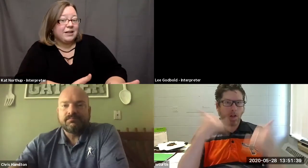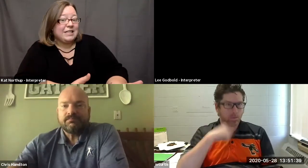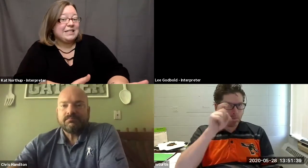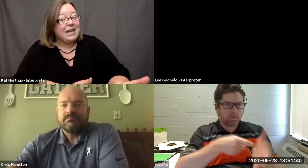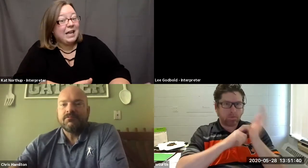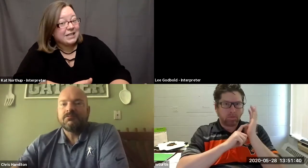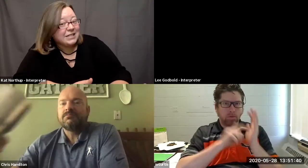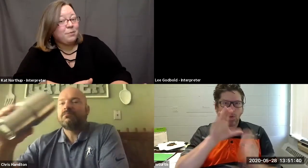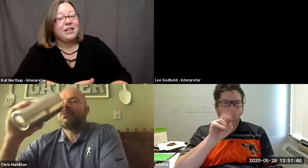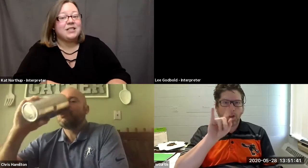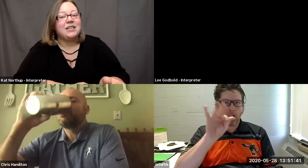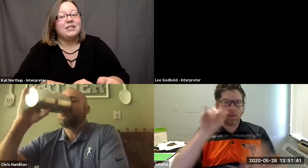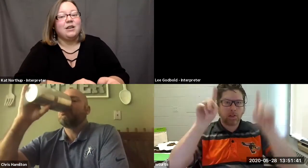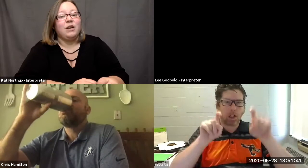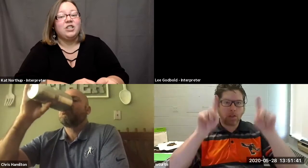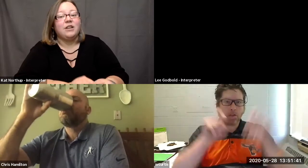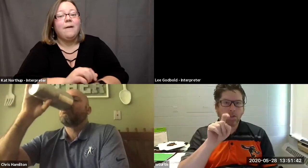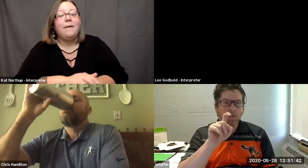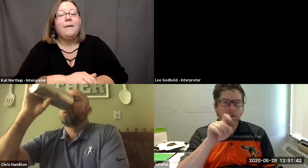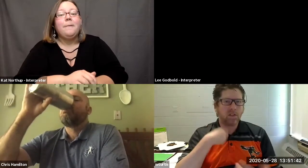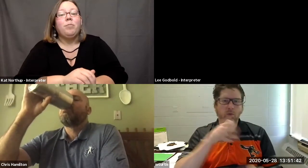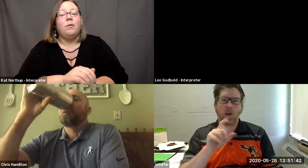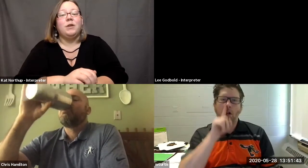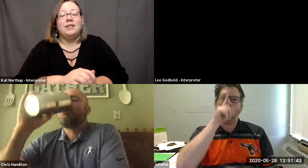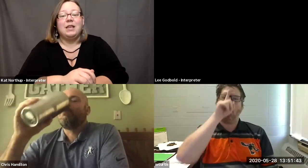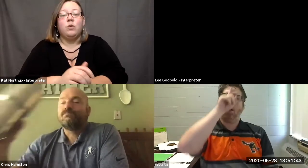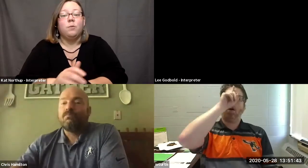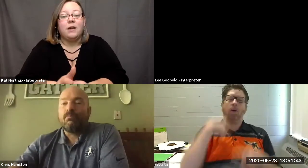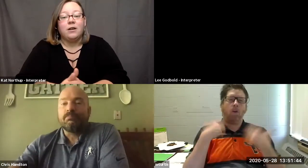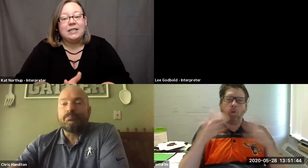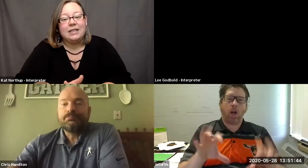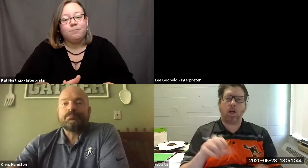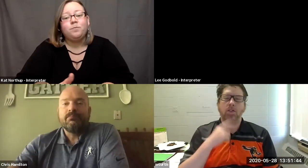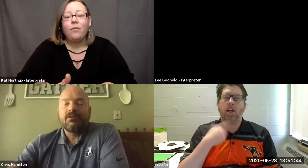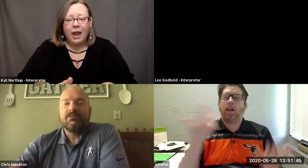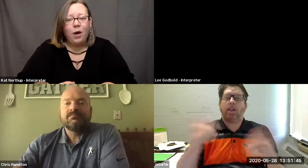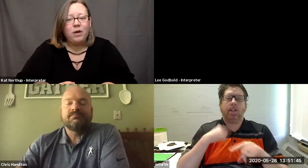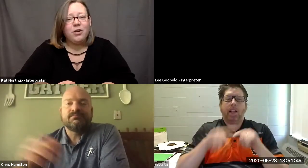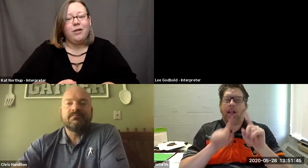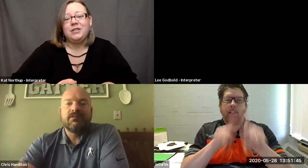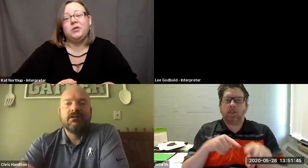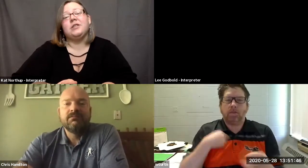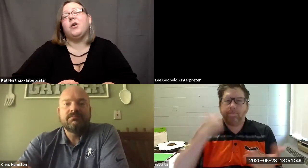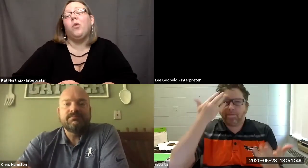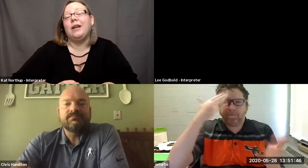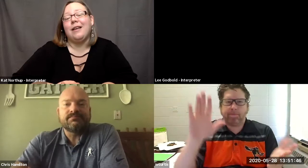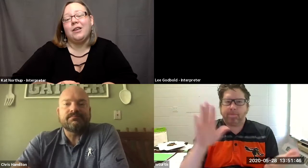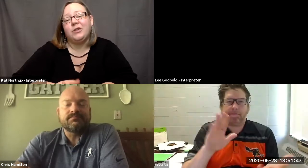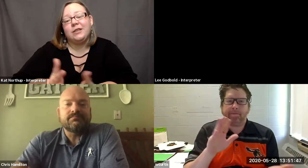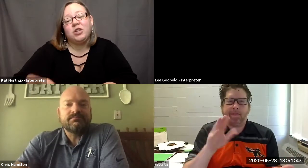COVID-19 test. I mean, that's a consideration because they will be on a team. However, a lot of students aren't wanting that Q-tip shoved